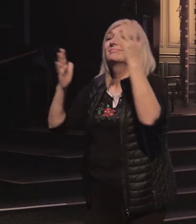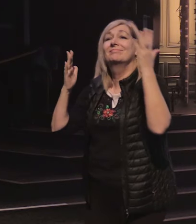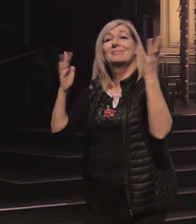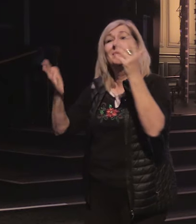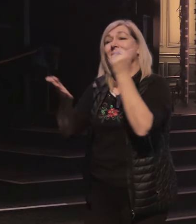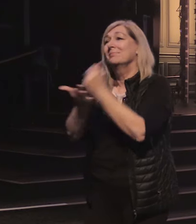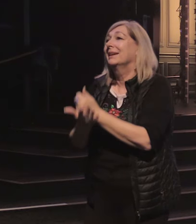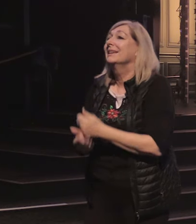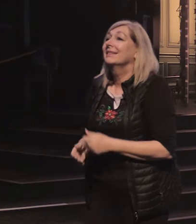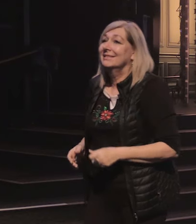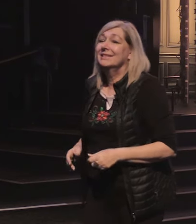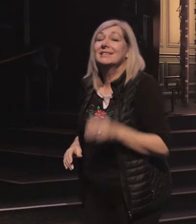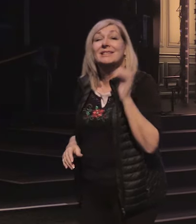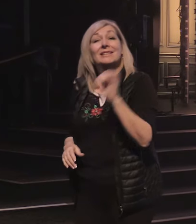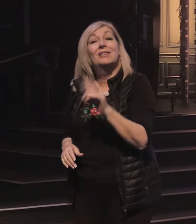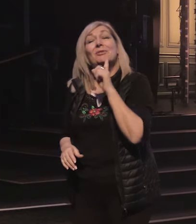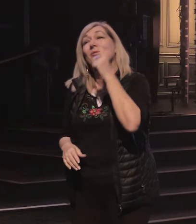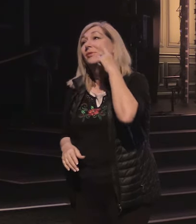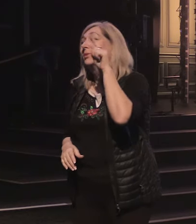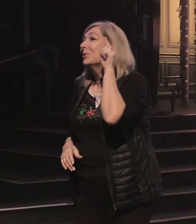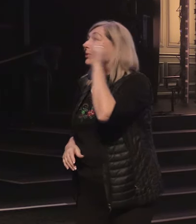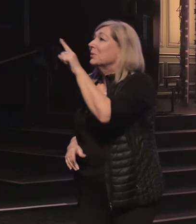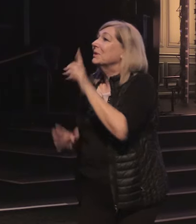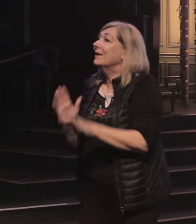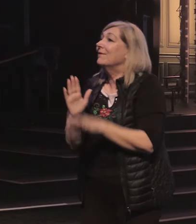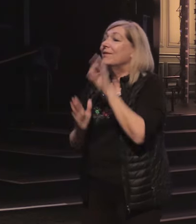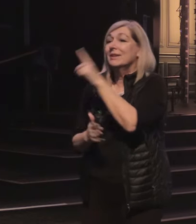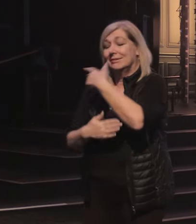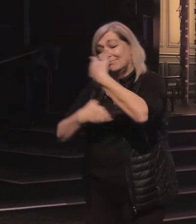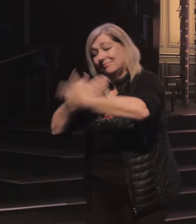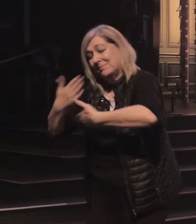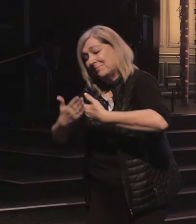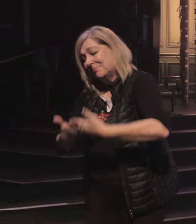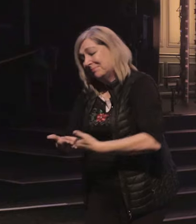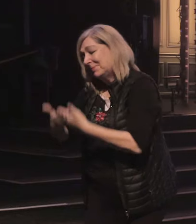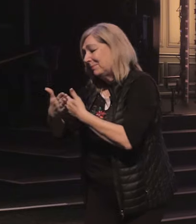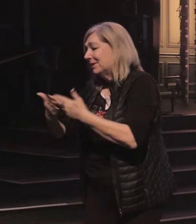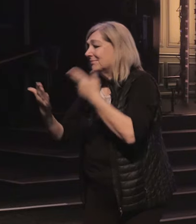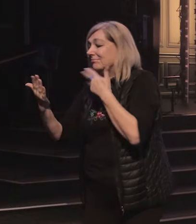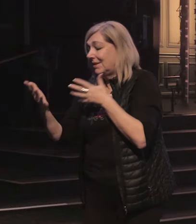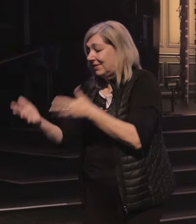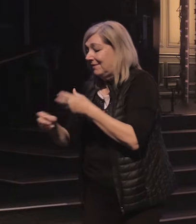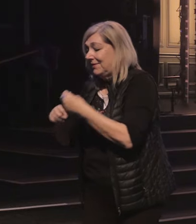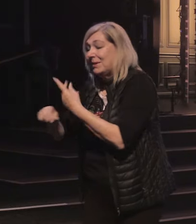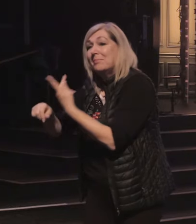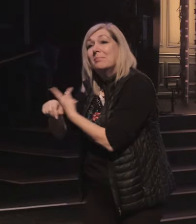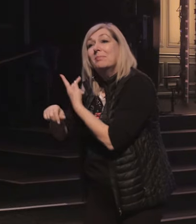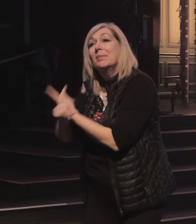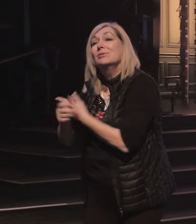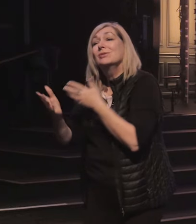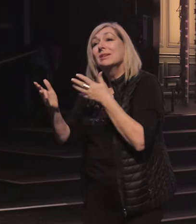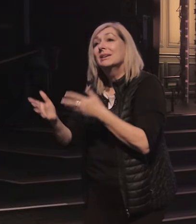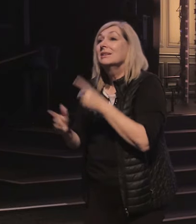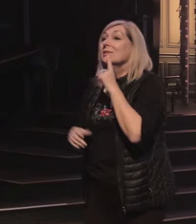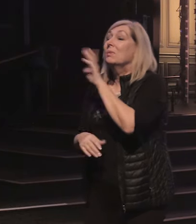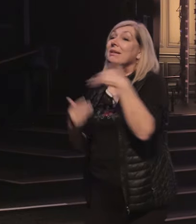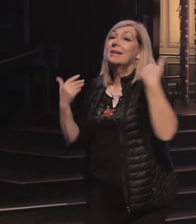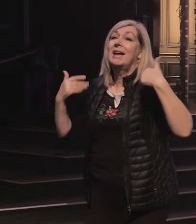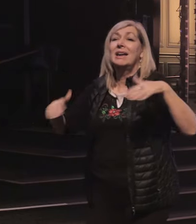And this will be the sign to you. You will find a babe wrapped in swaddling cloths, lying in a manger. And suddenly there was with the angel